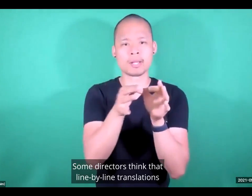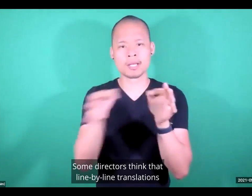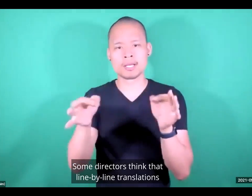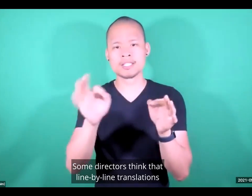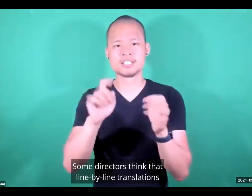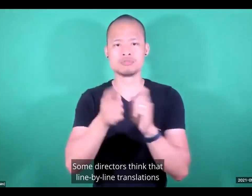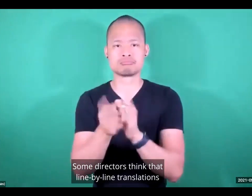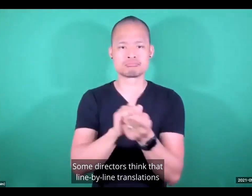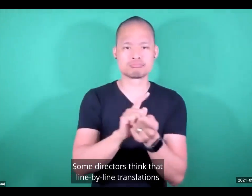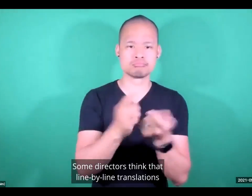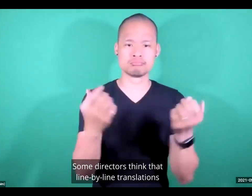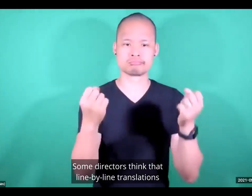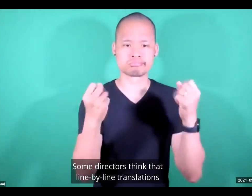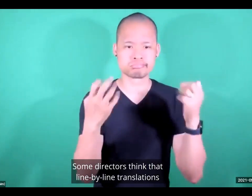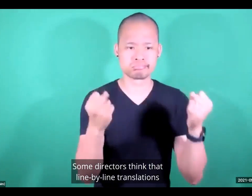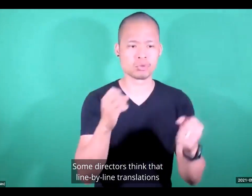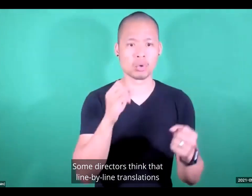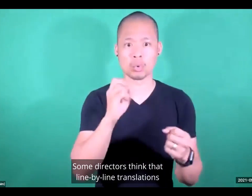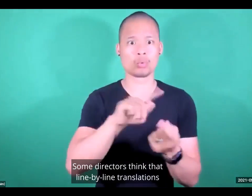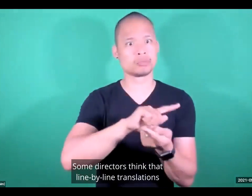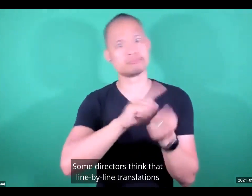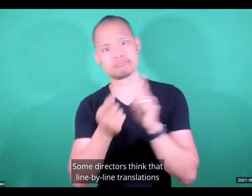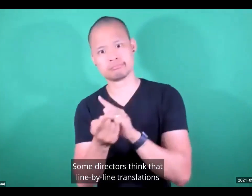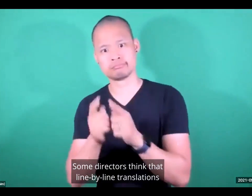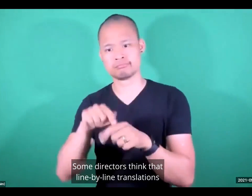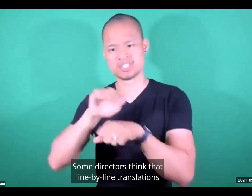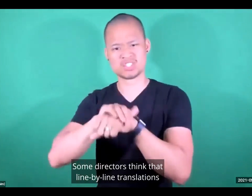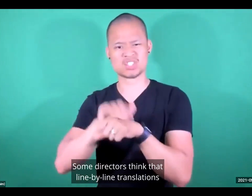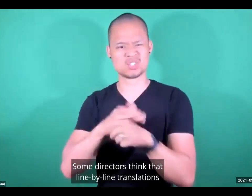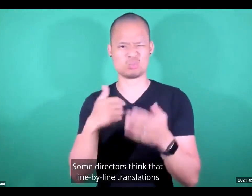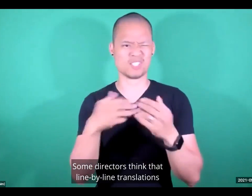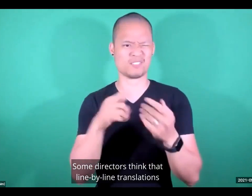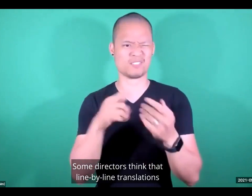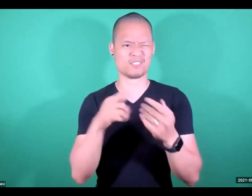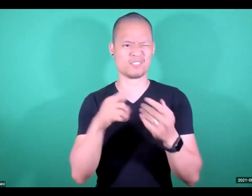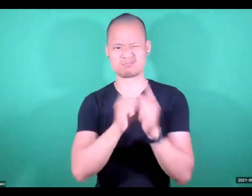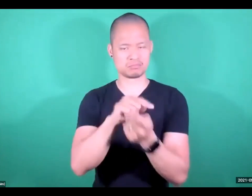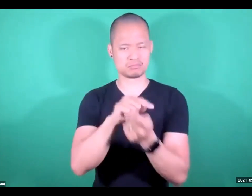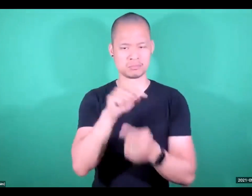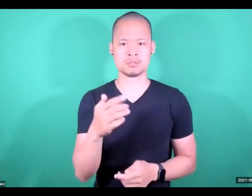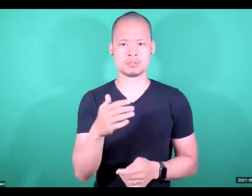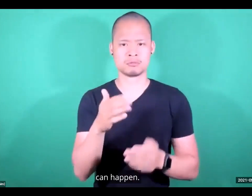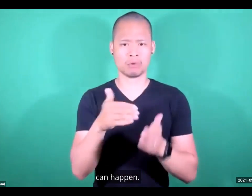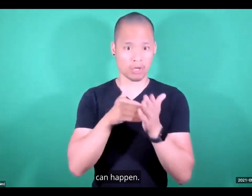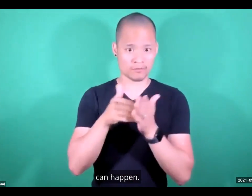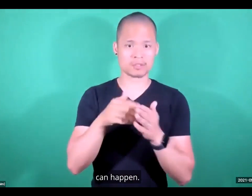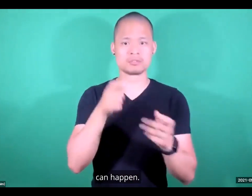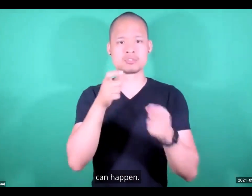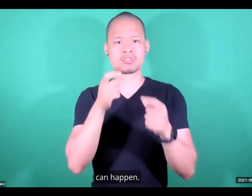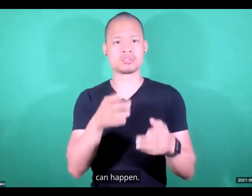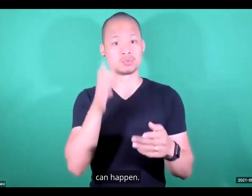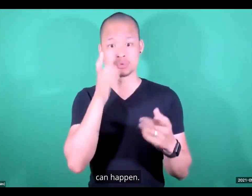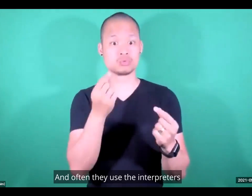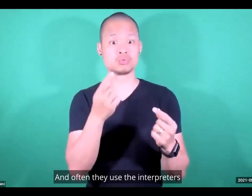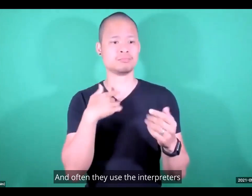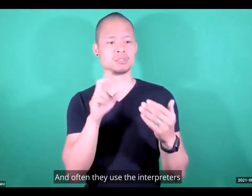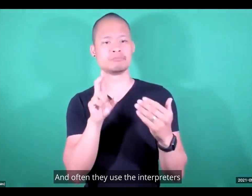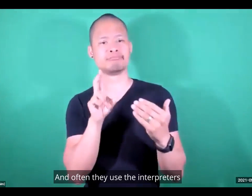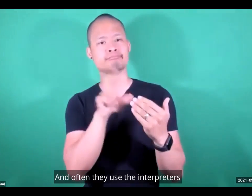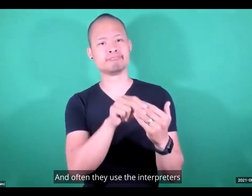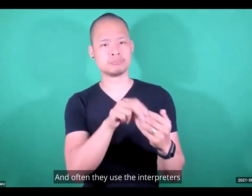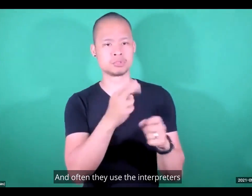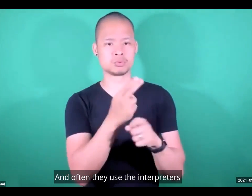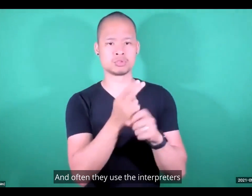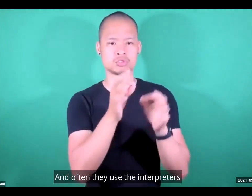Some directors think that line by line translations can happen,